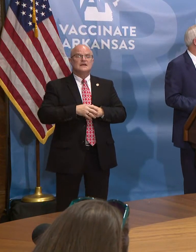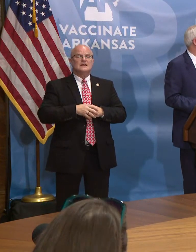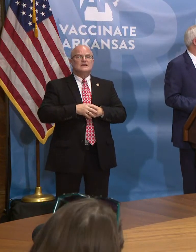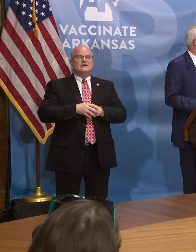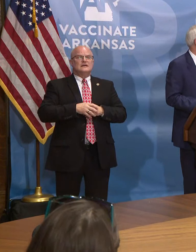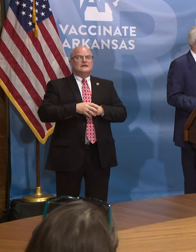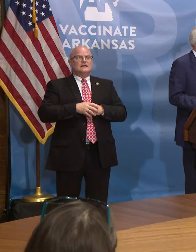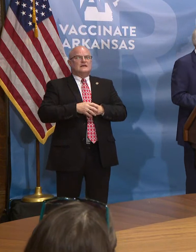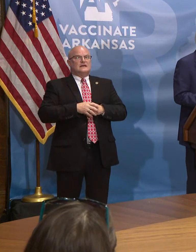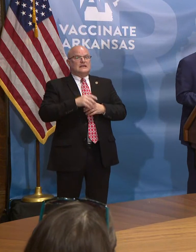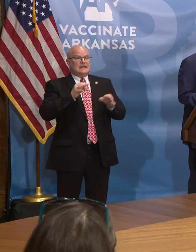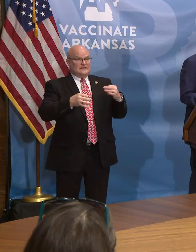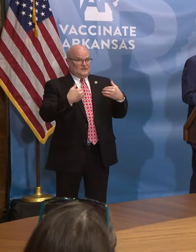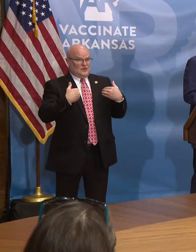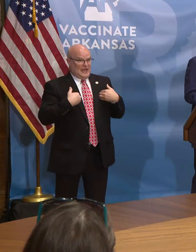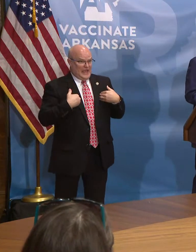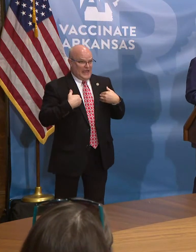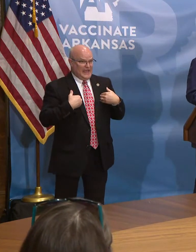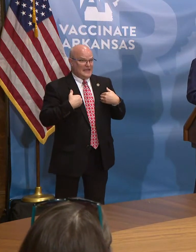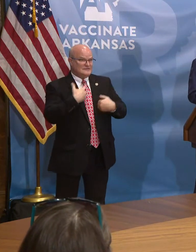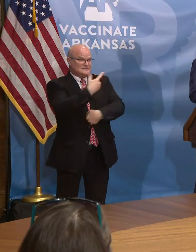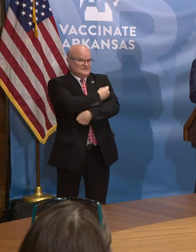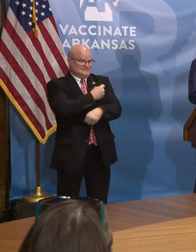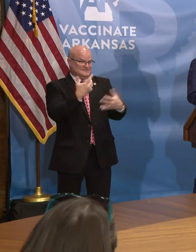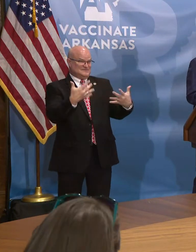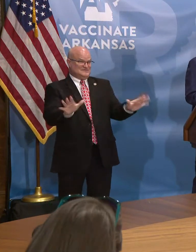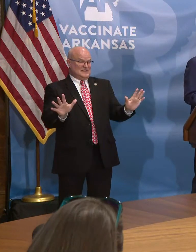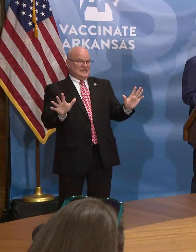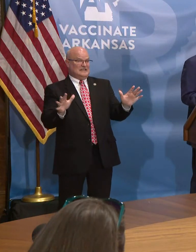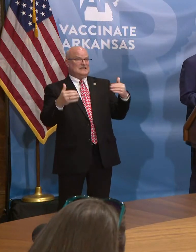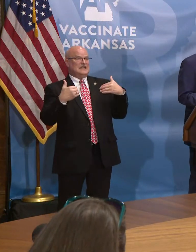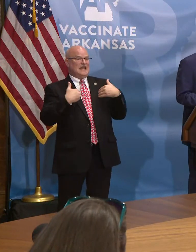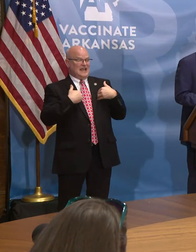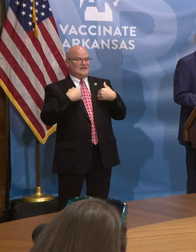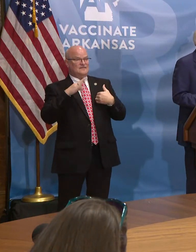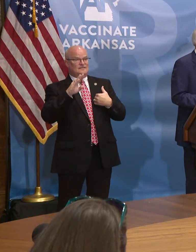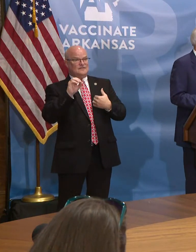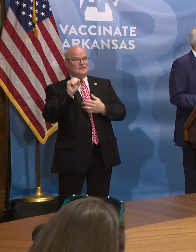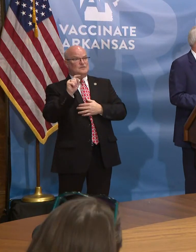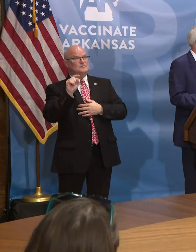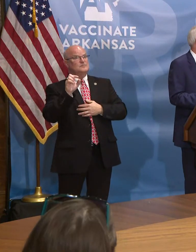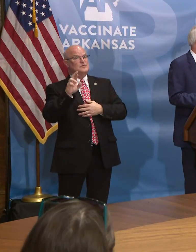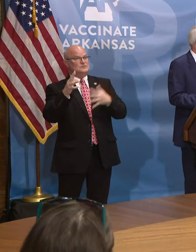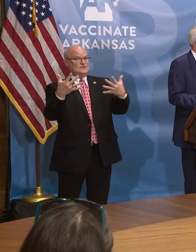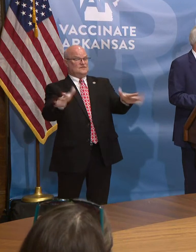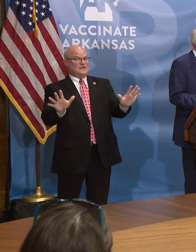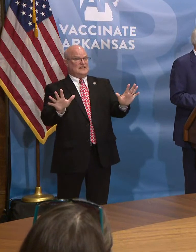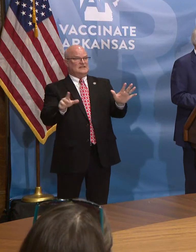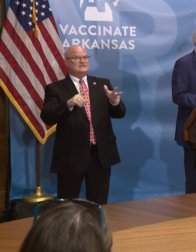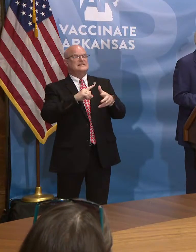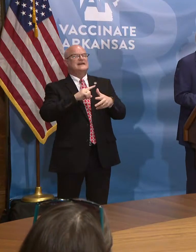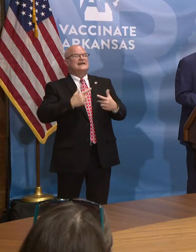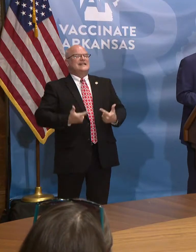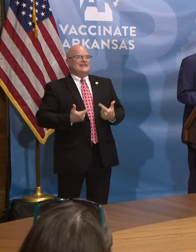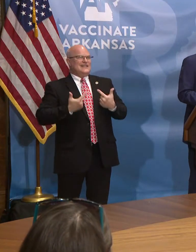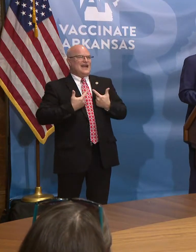of if you have been vaccinated, you have been boosted, then life is a little bit easier in